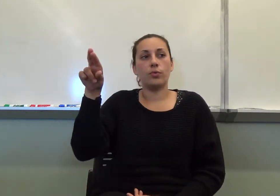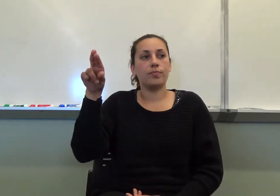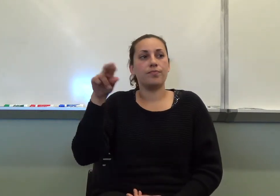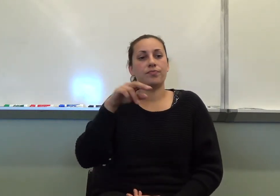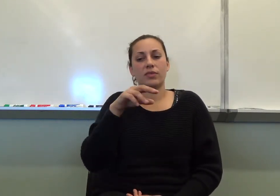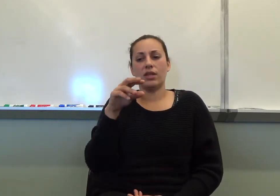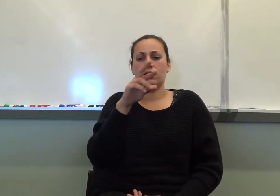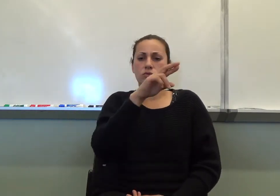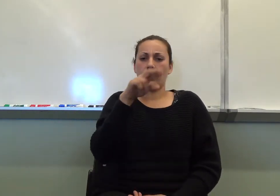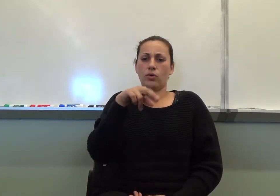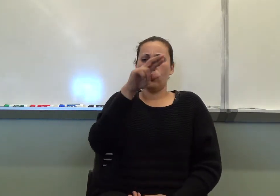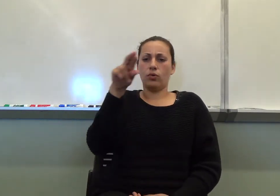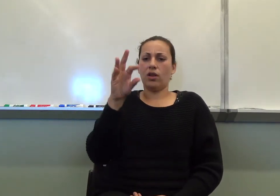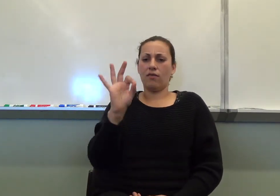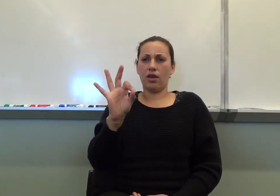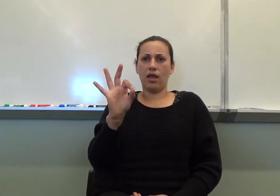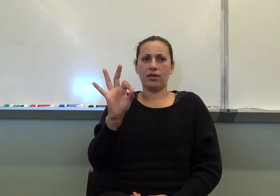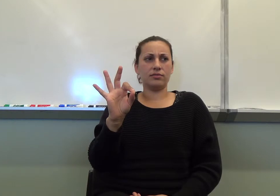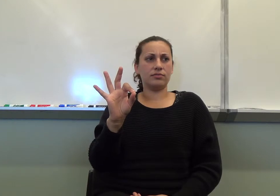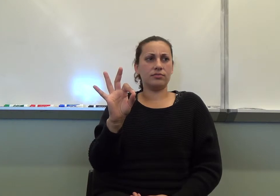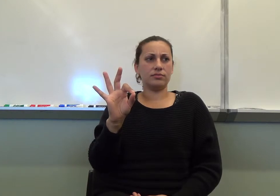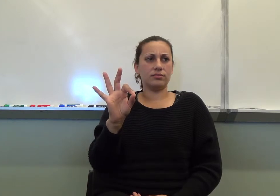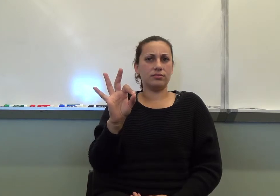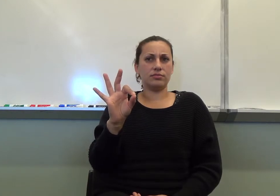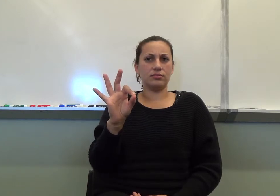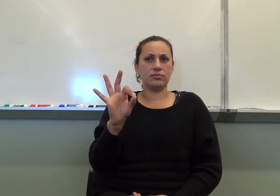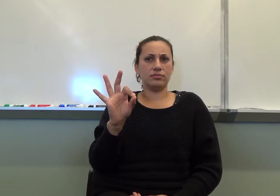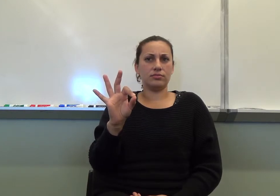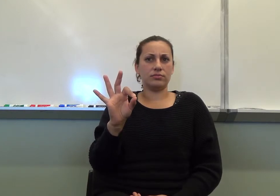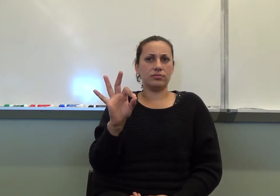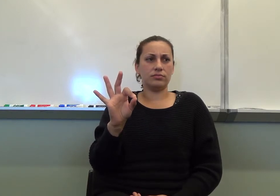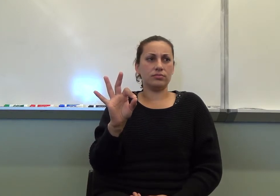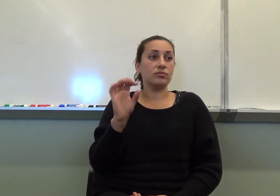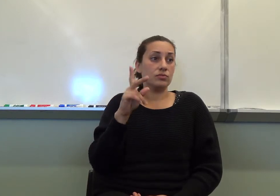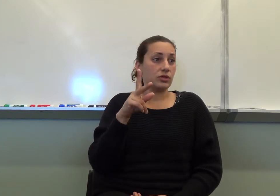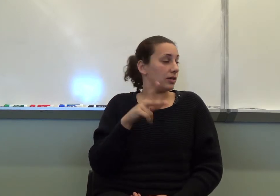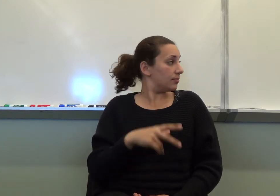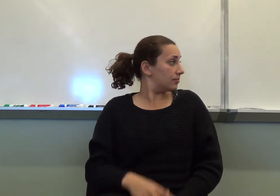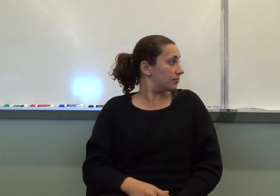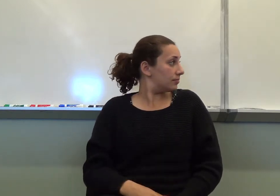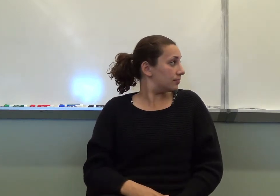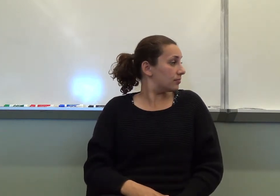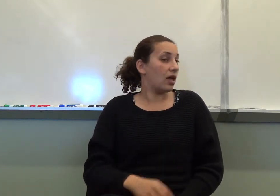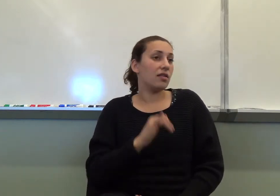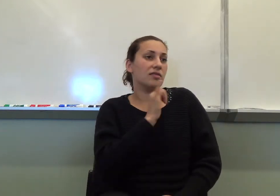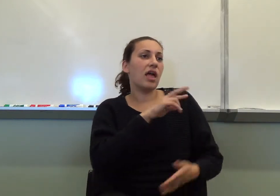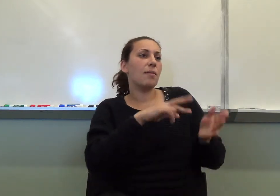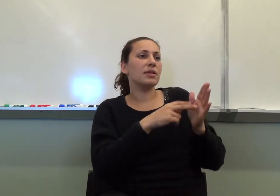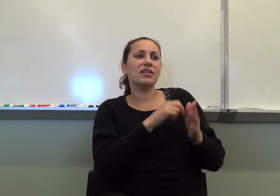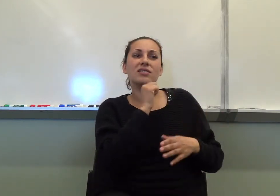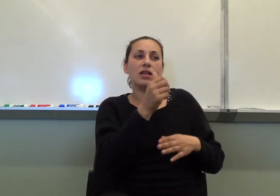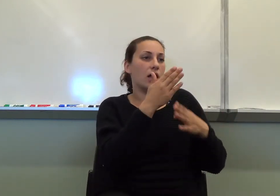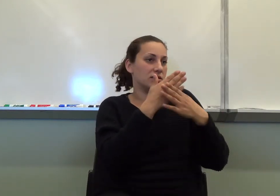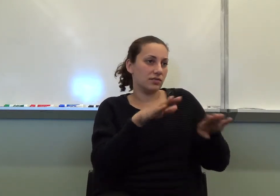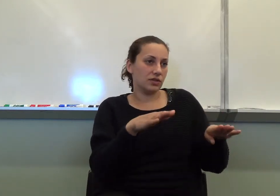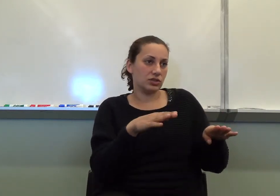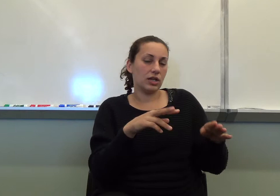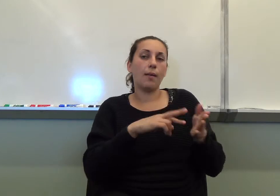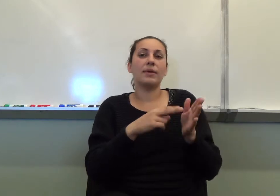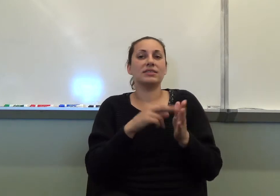can you tell this from long division? There's no divisor. Okay? Which means this is not division, this is square root. The square root